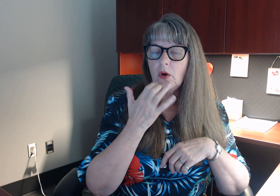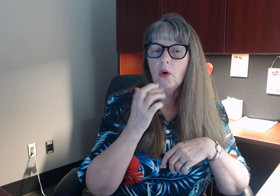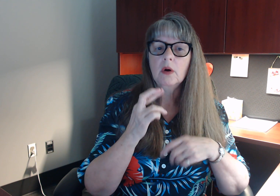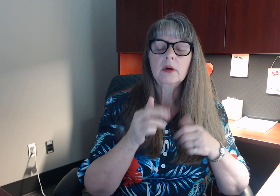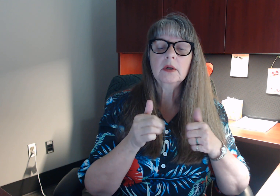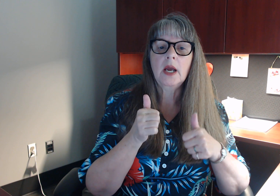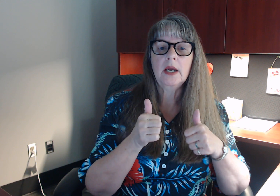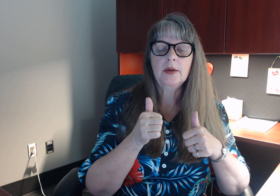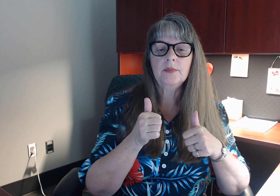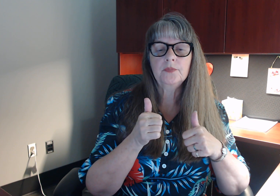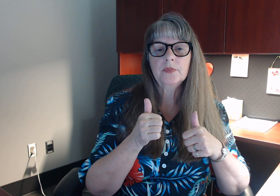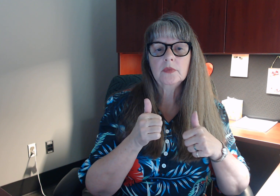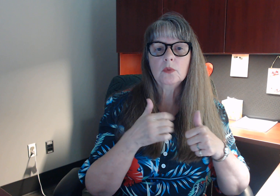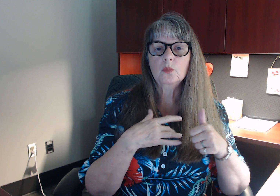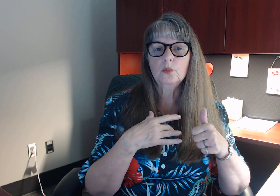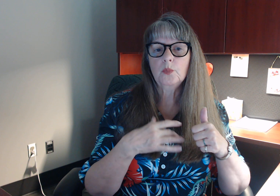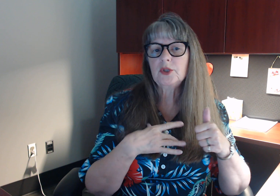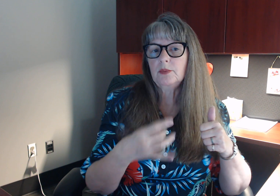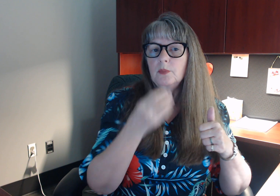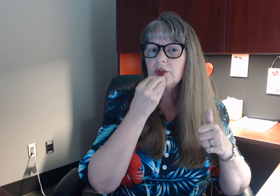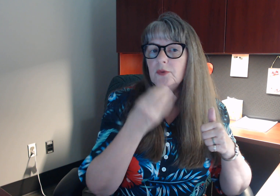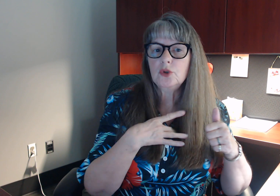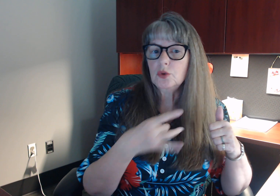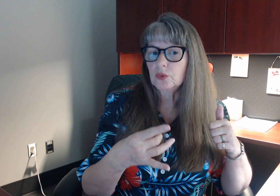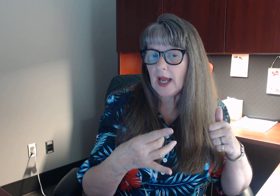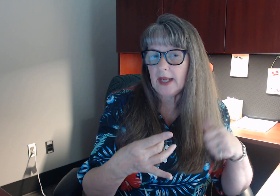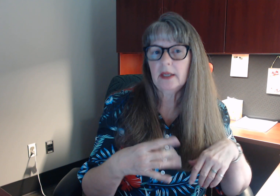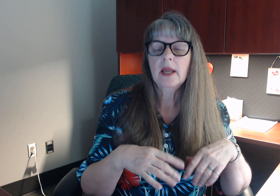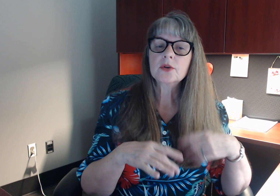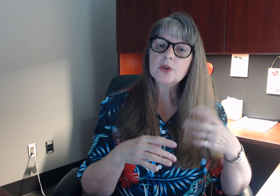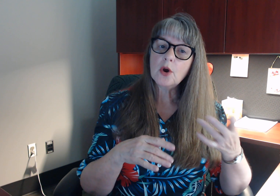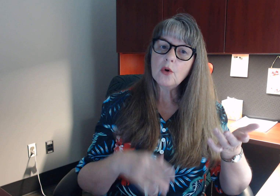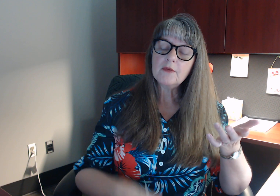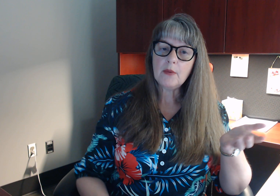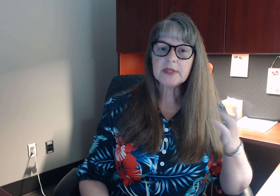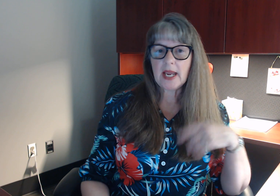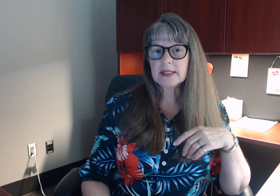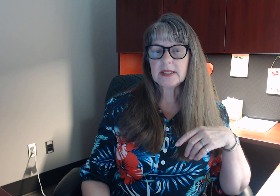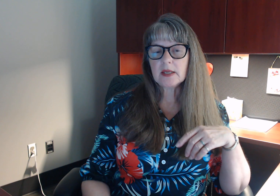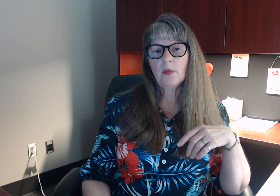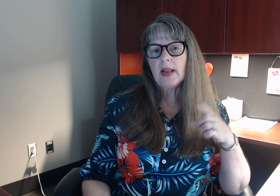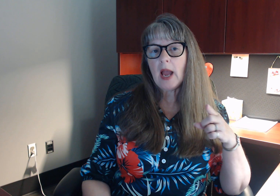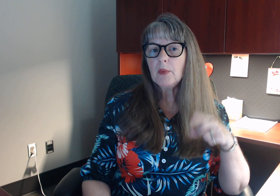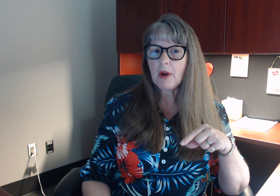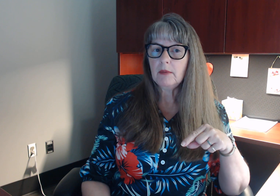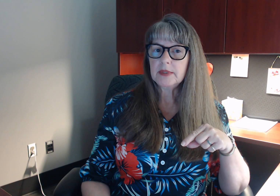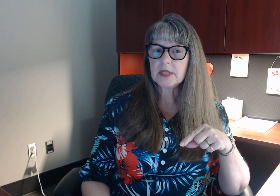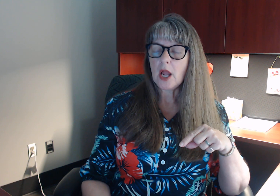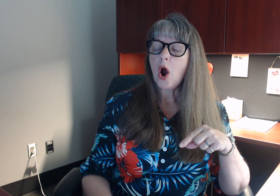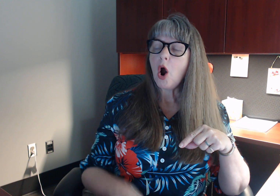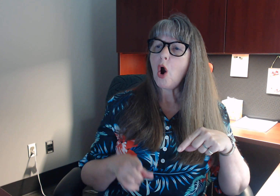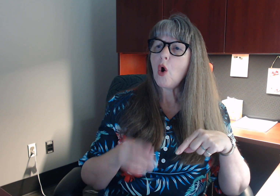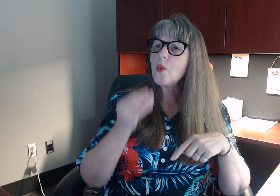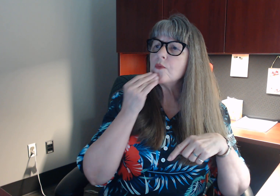or which food do you like. So if I was asking someone, I would probably say, oh, food